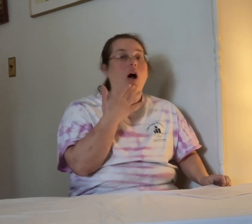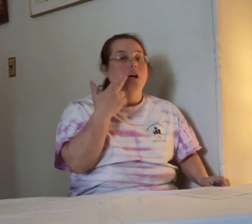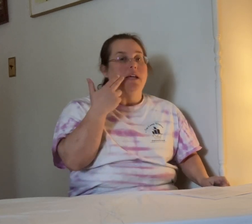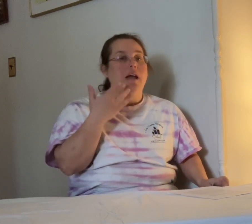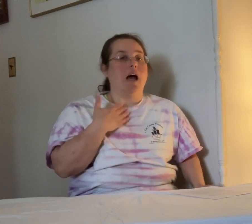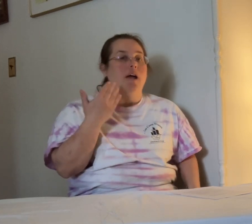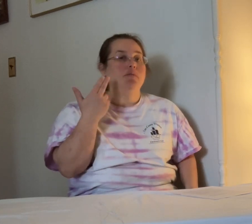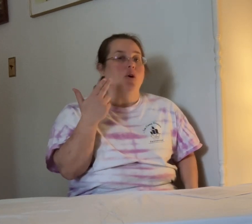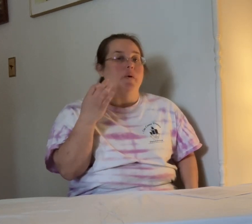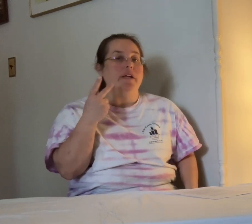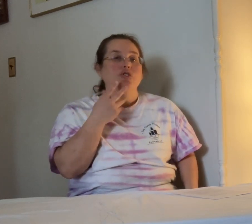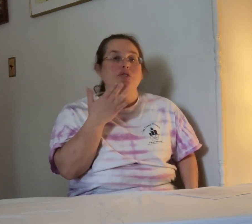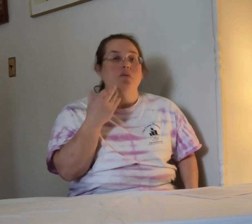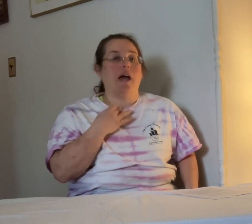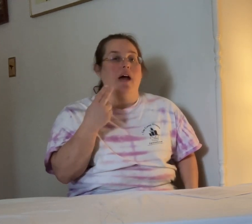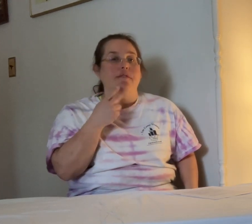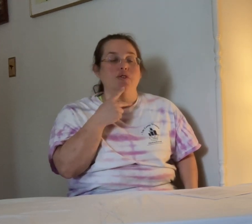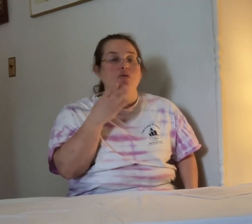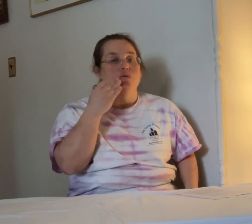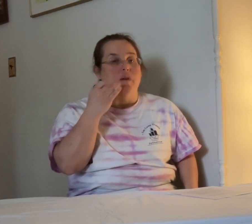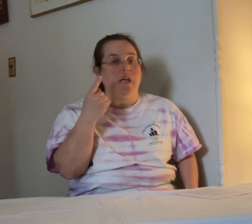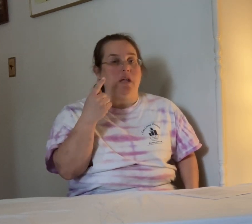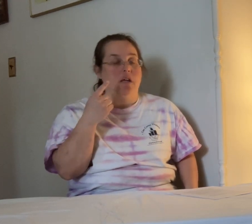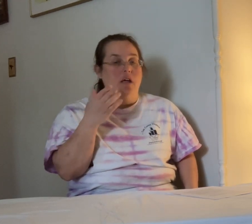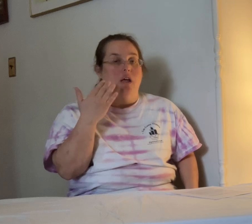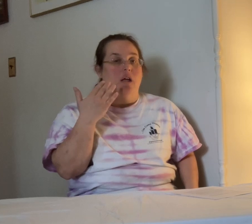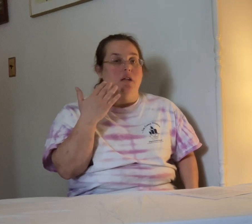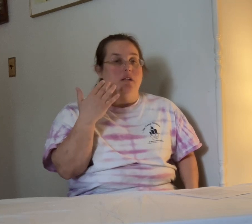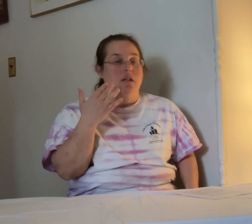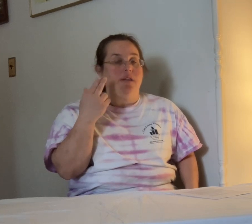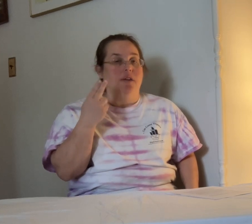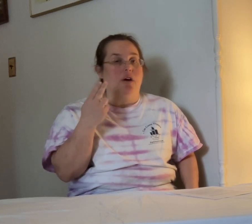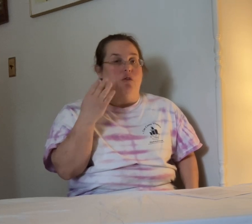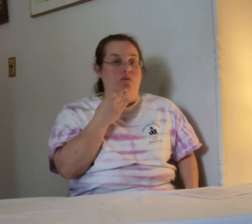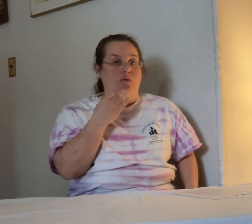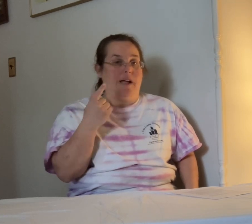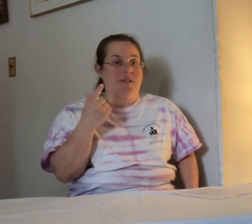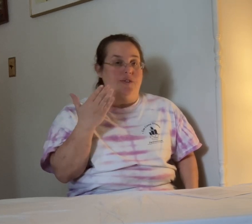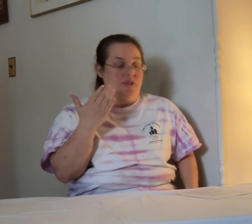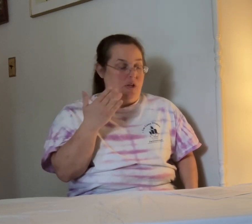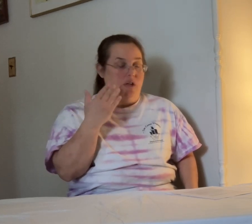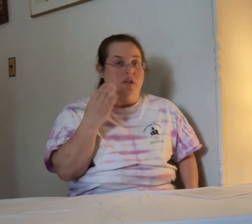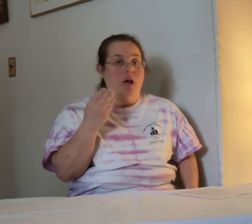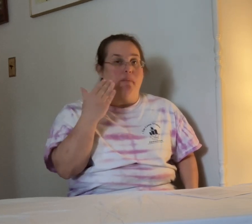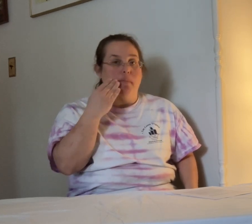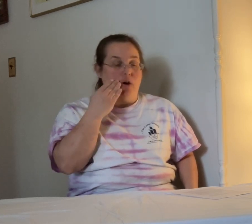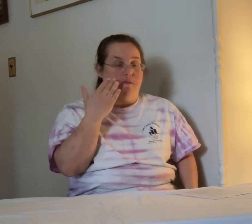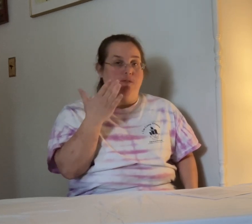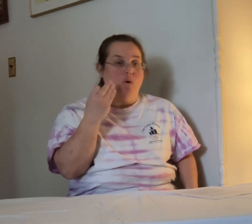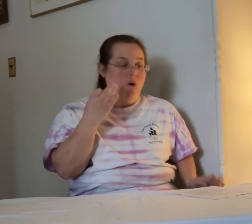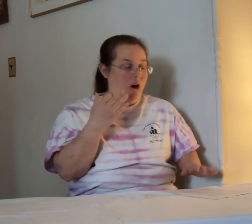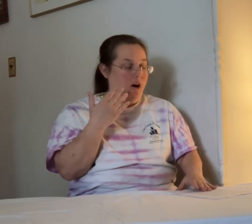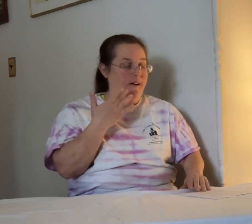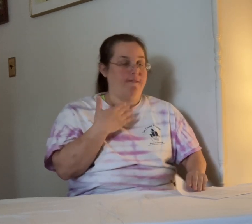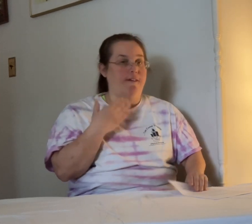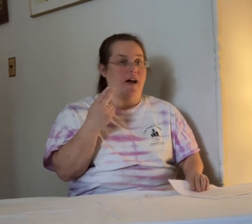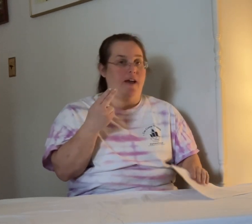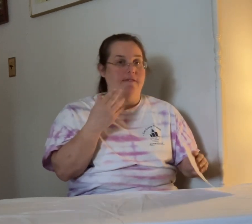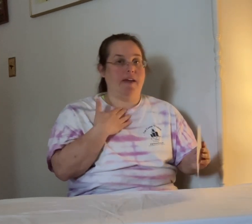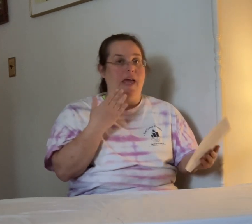Augie, I'm going to have you read the rest, number 4, 5,